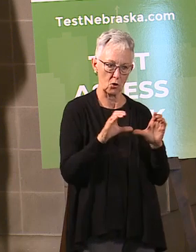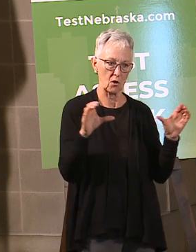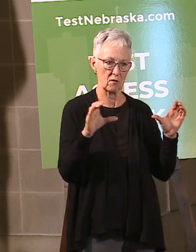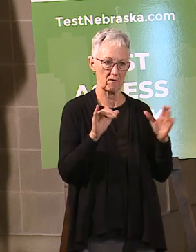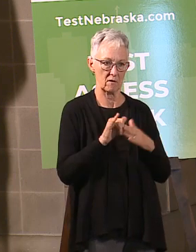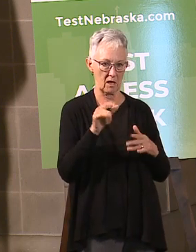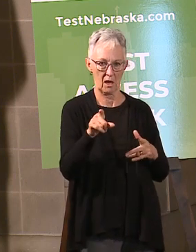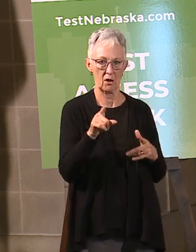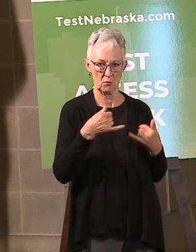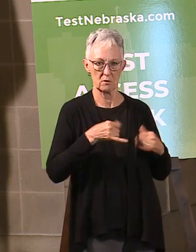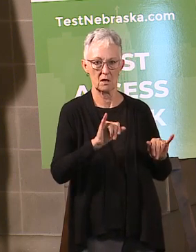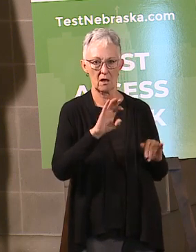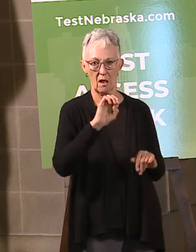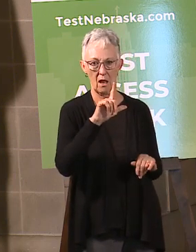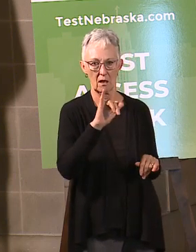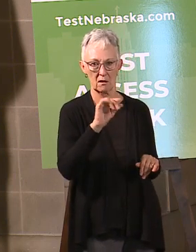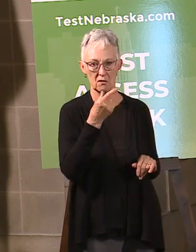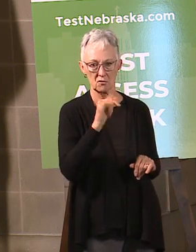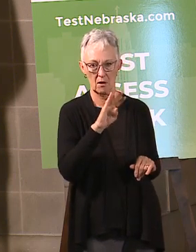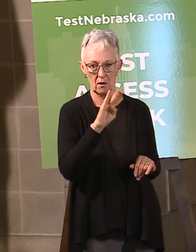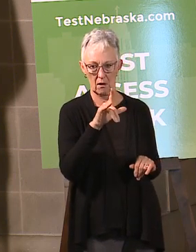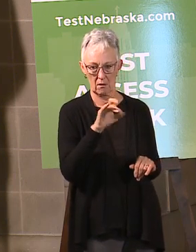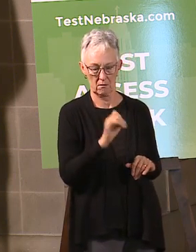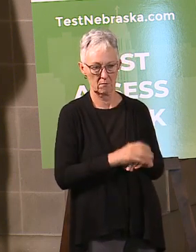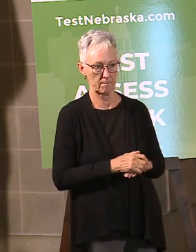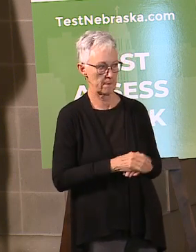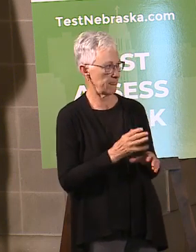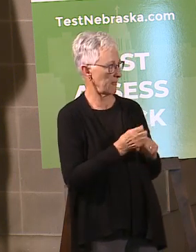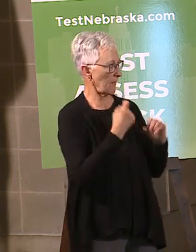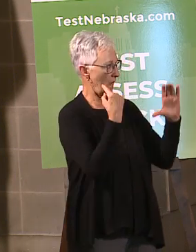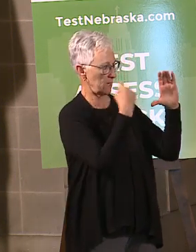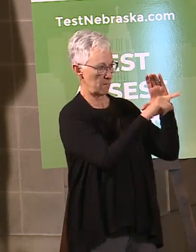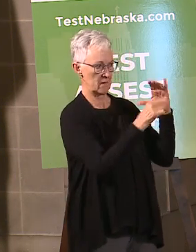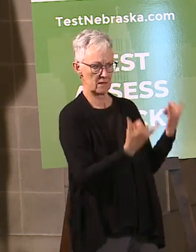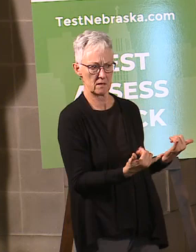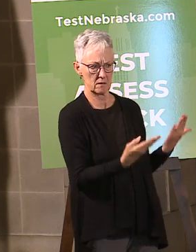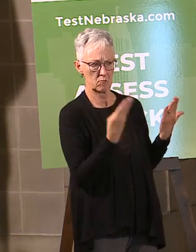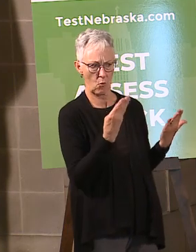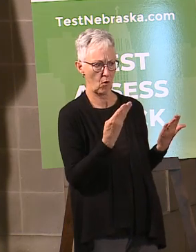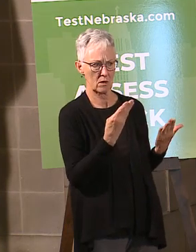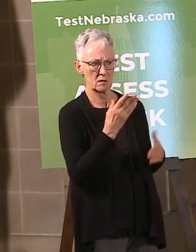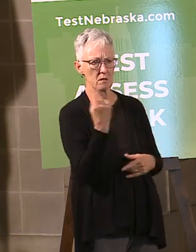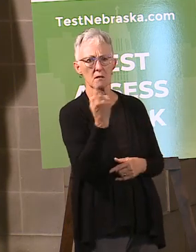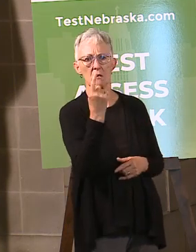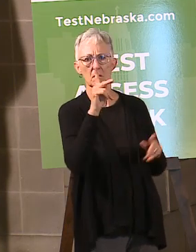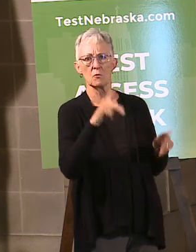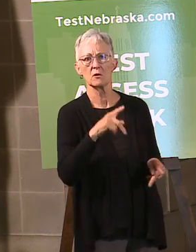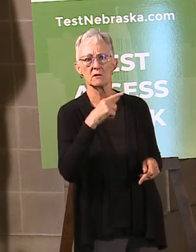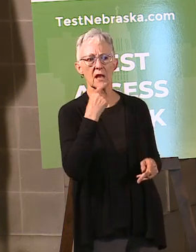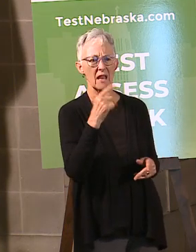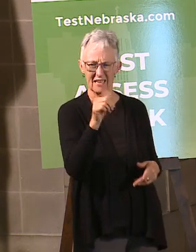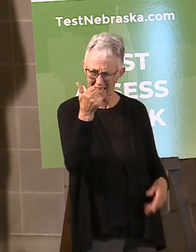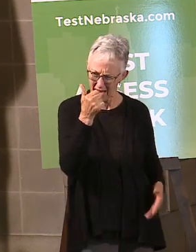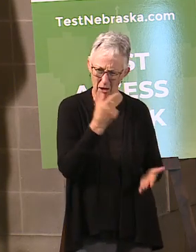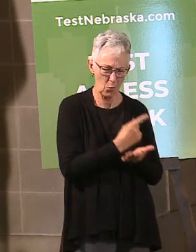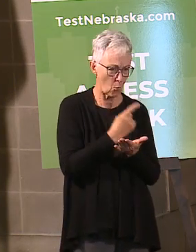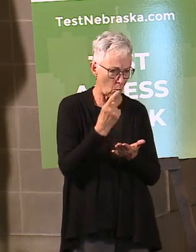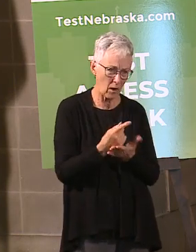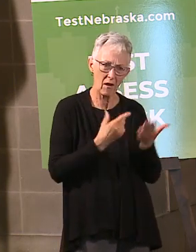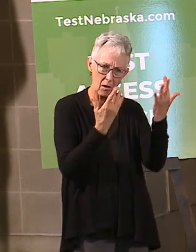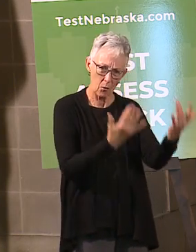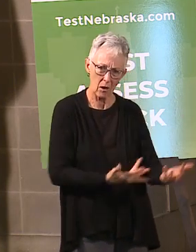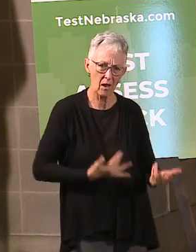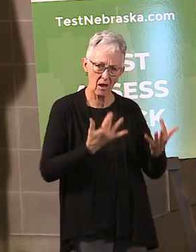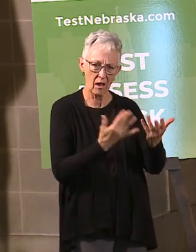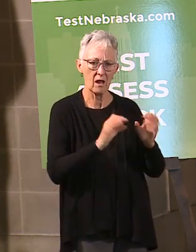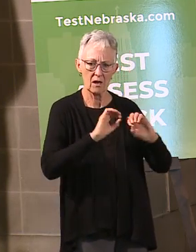designed. And I had an email this morning from someone that said, it's been 10 weeks, why haven't I been paid? So I opened up that particular person's claim,